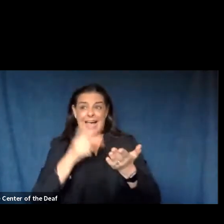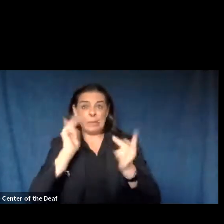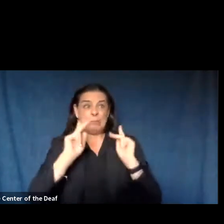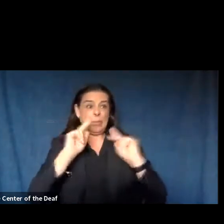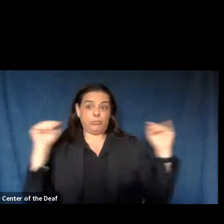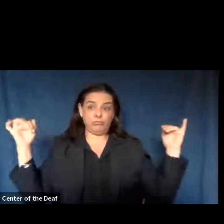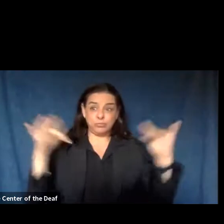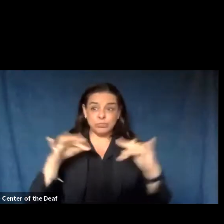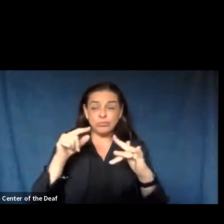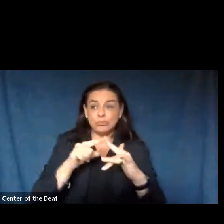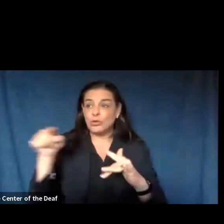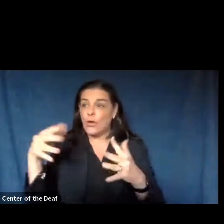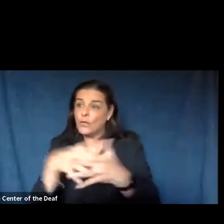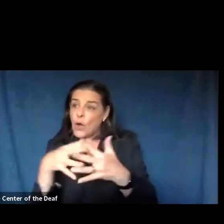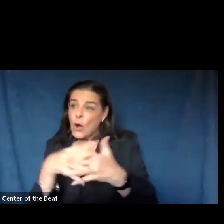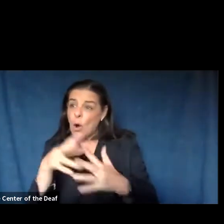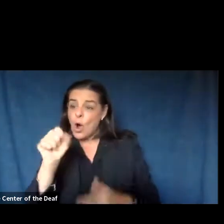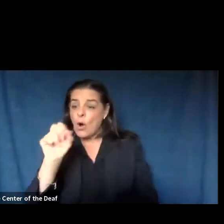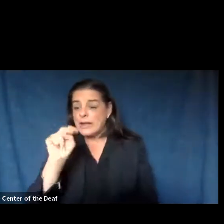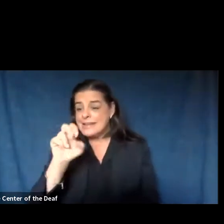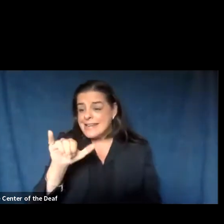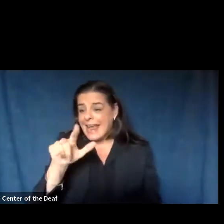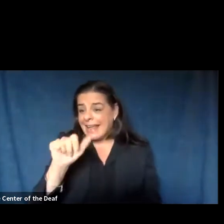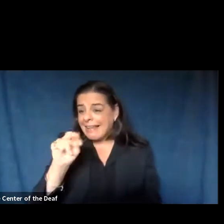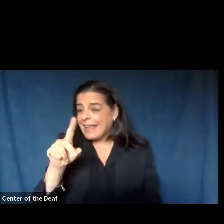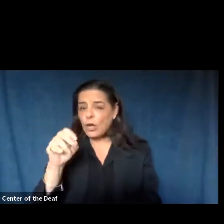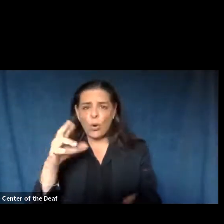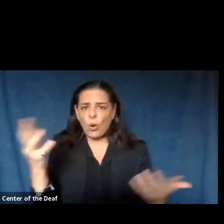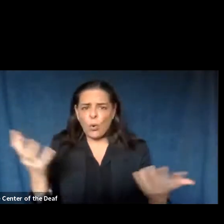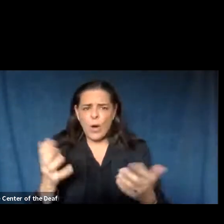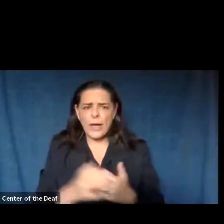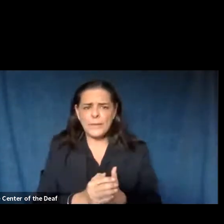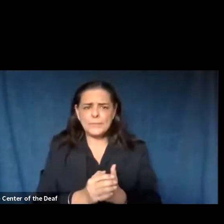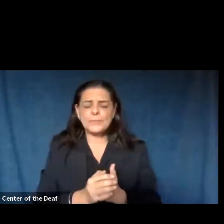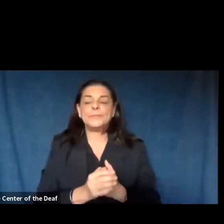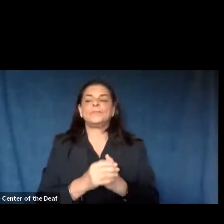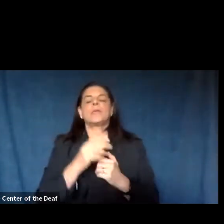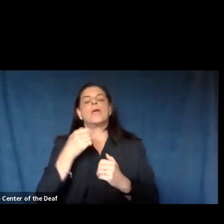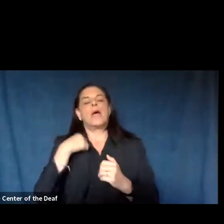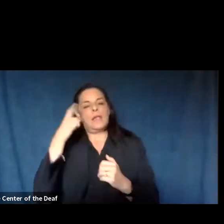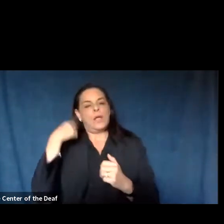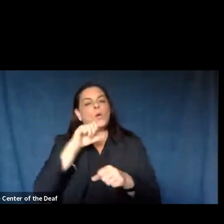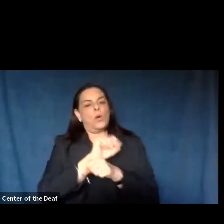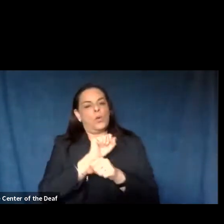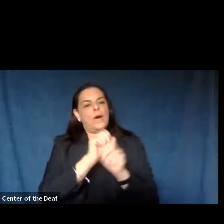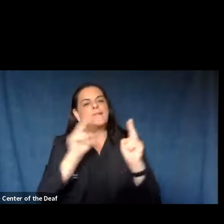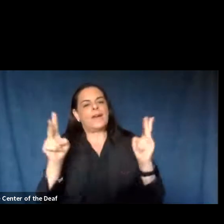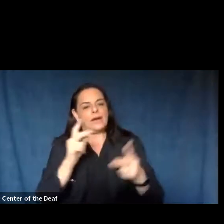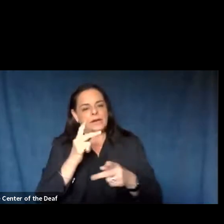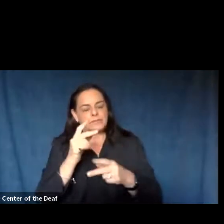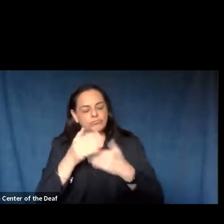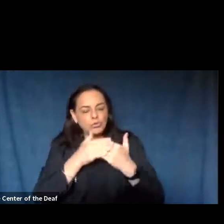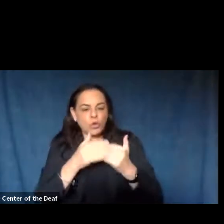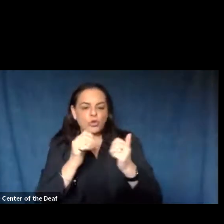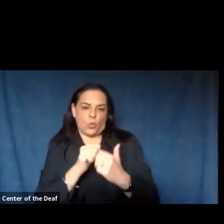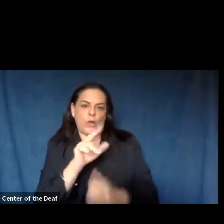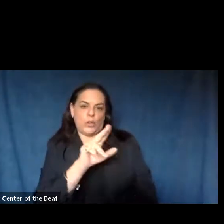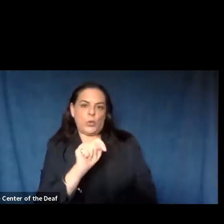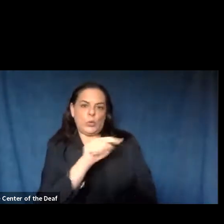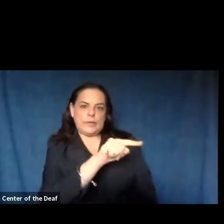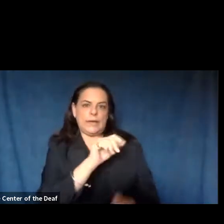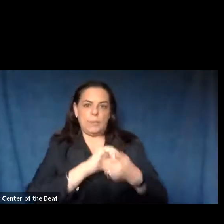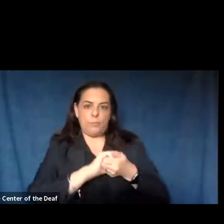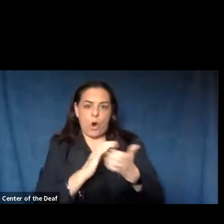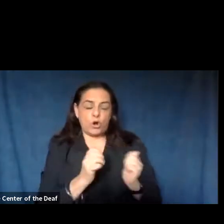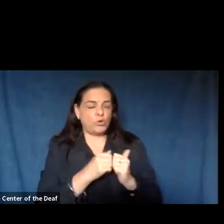or Thompson Bowling Arena safely? I think that we work very closely with our partners at the University of Tennessee. We talk to them all the